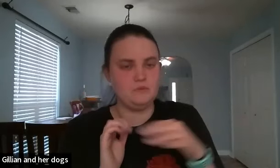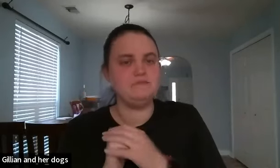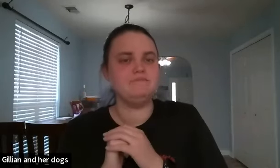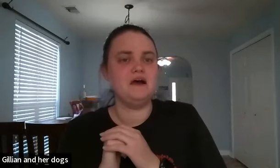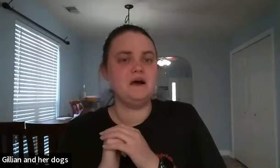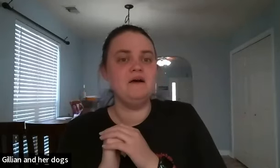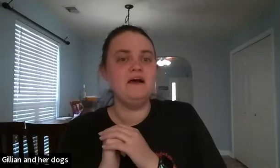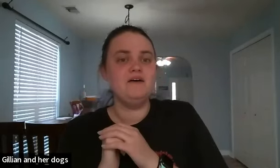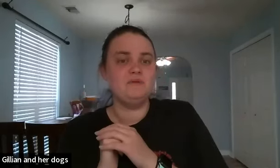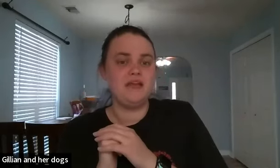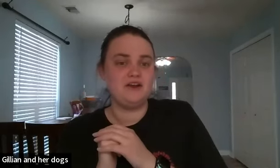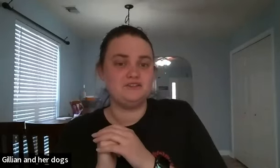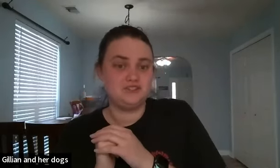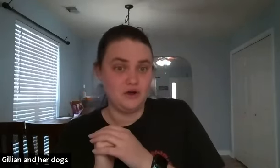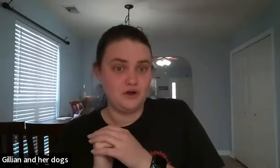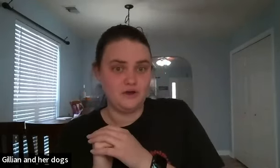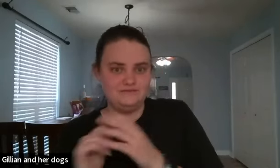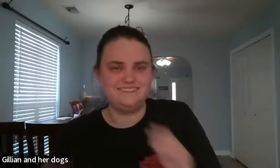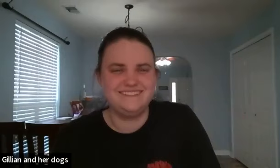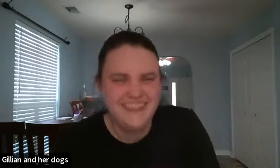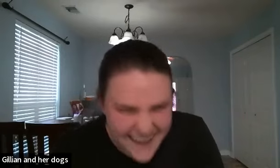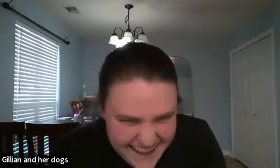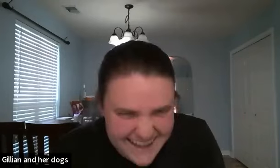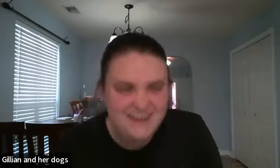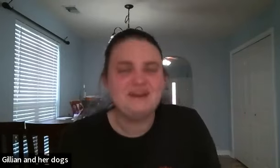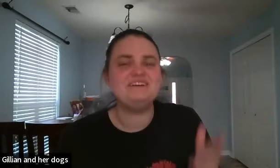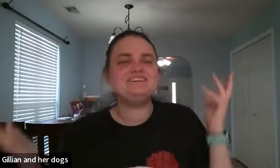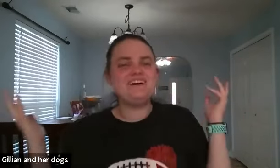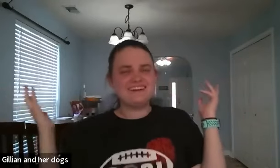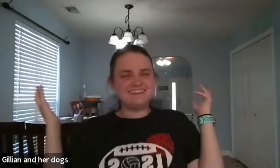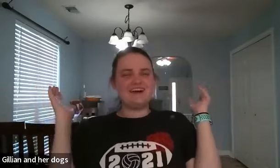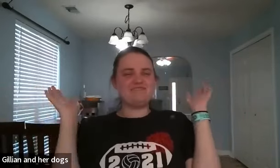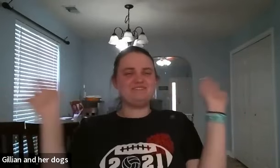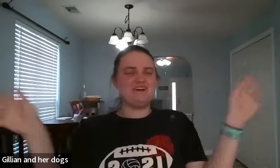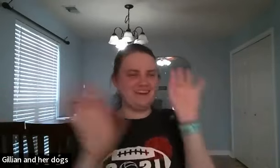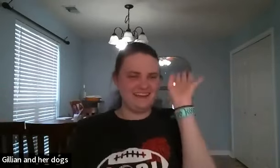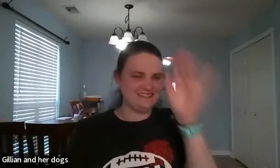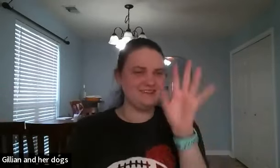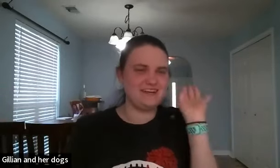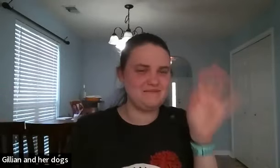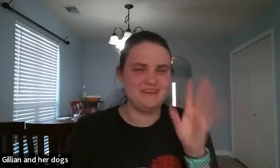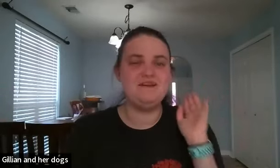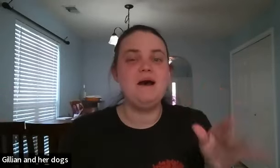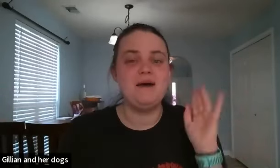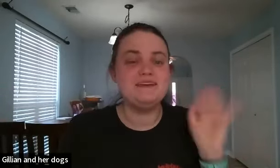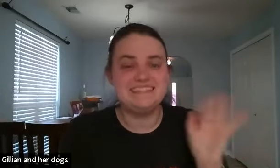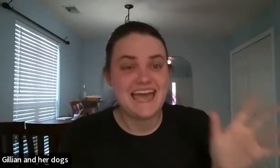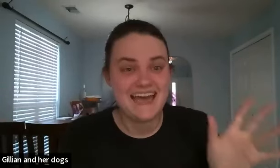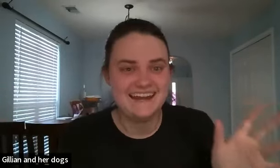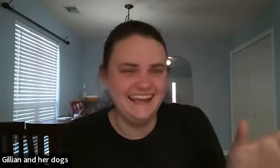wait. Then we had our dog. Our dog-in-law. I'm sorry. He's looking at me. I meant dad. I